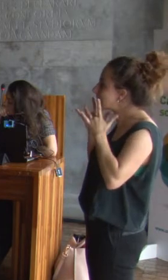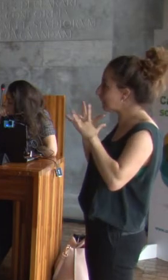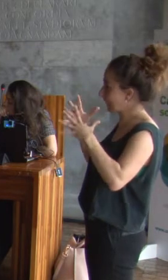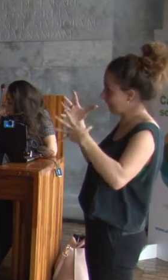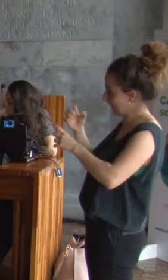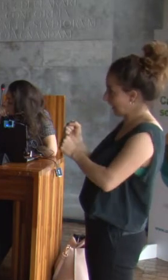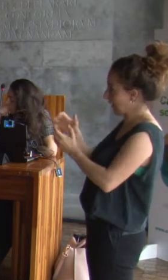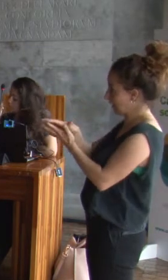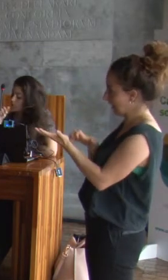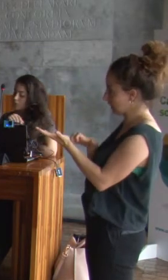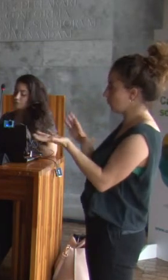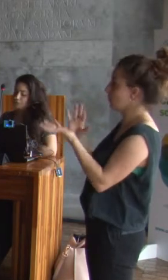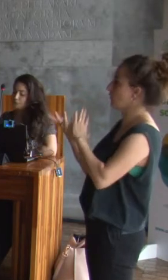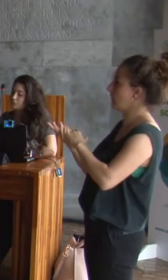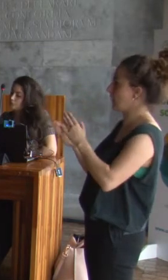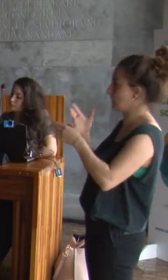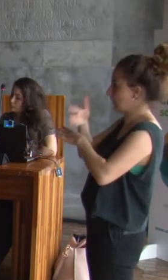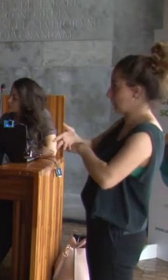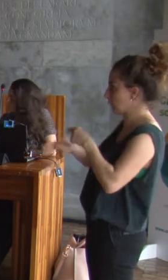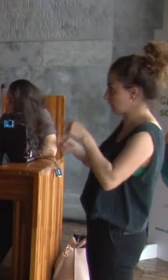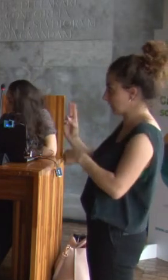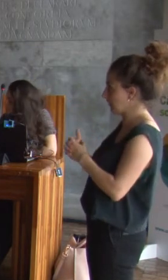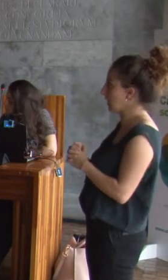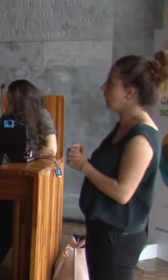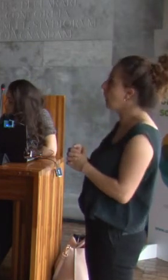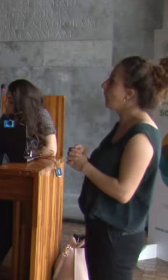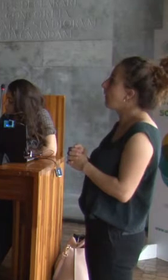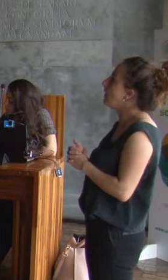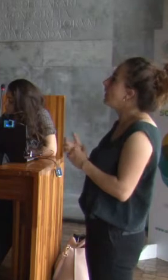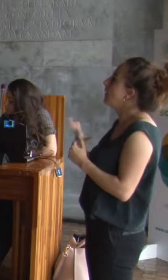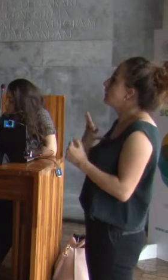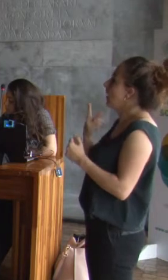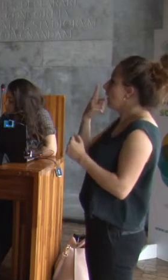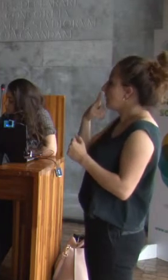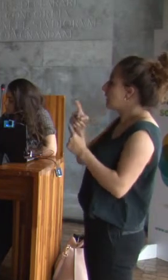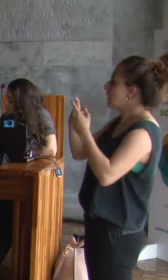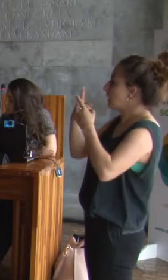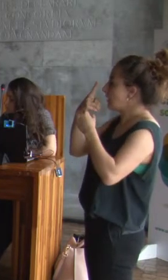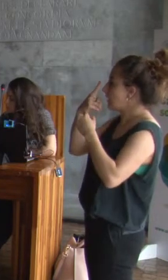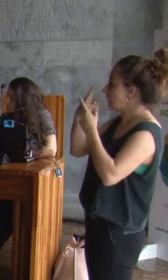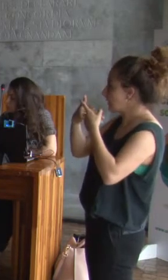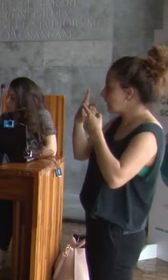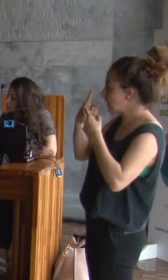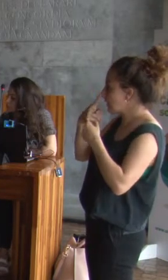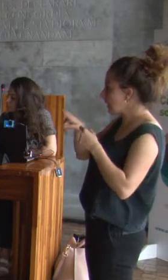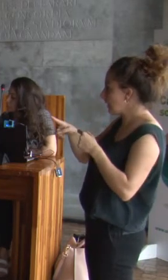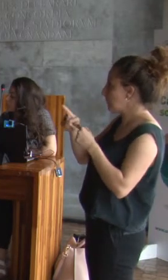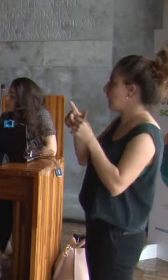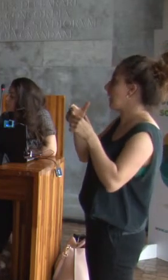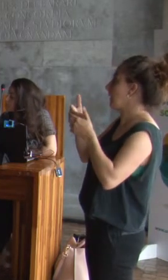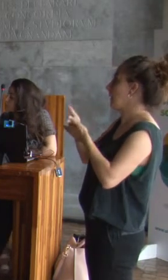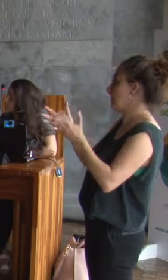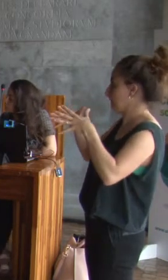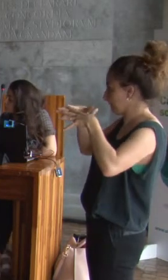text more accessible. There are different types of public engagement. And in